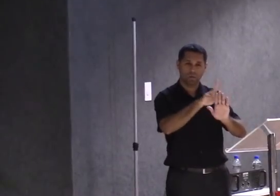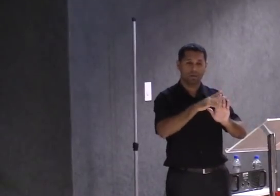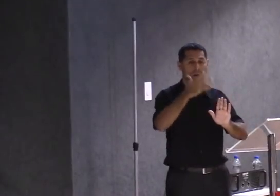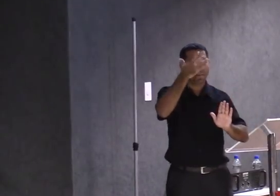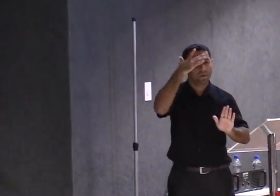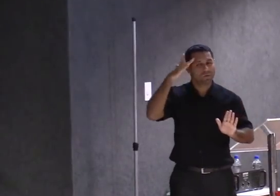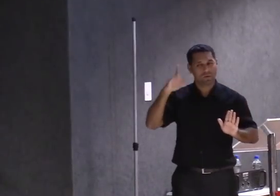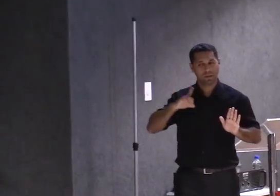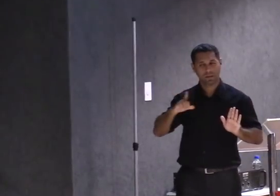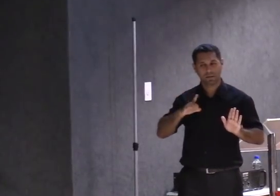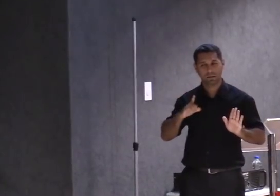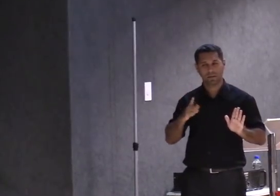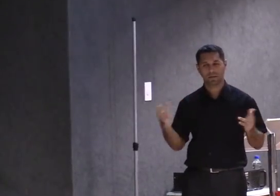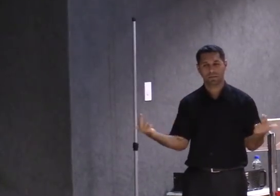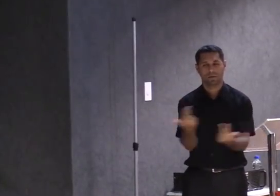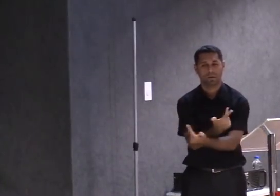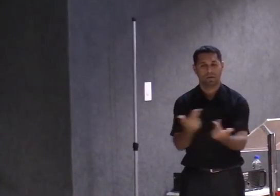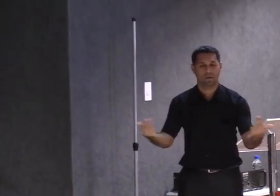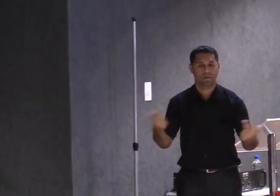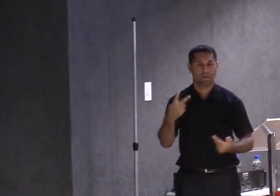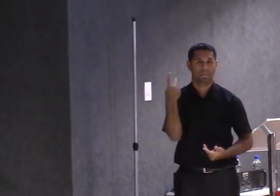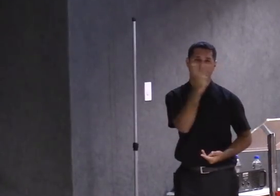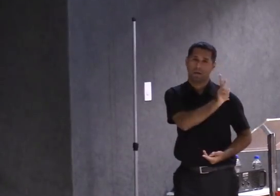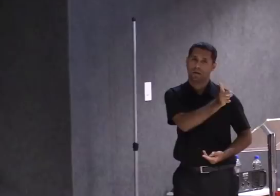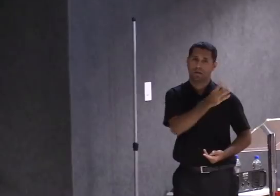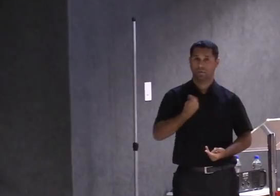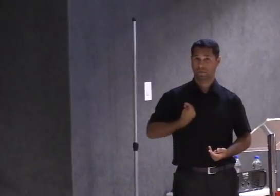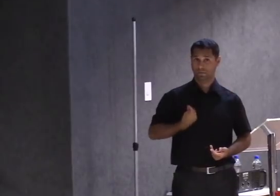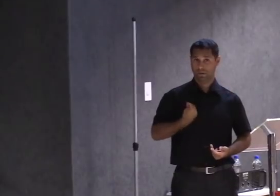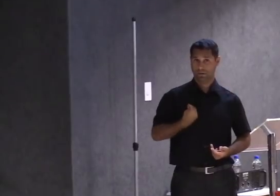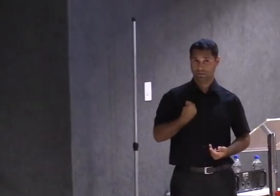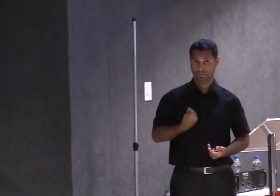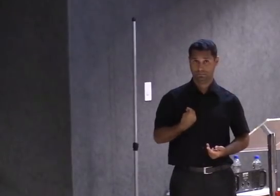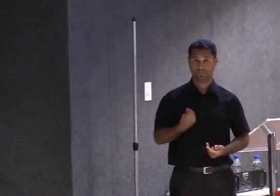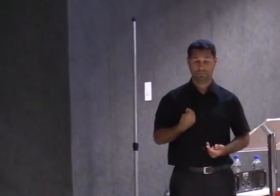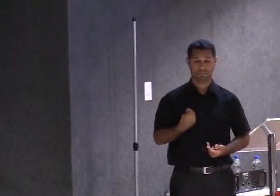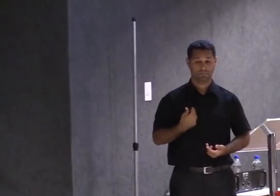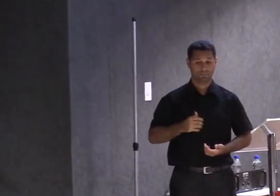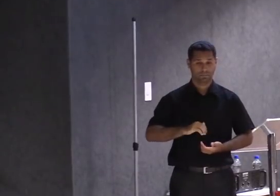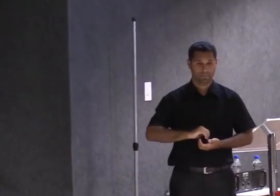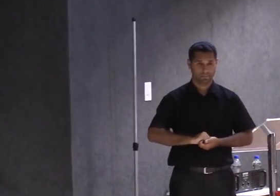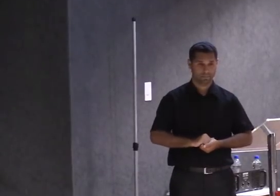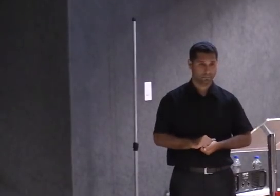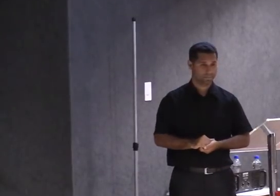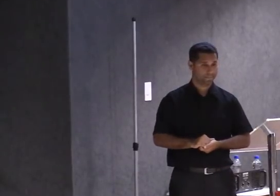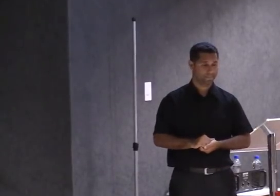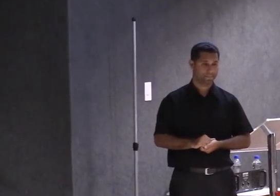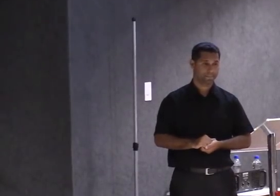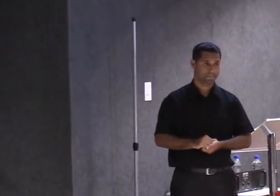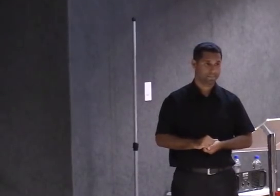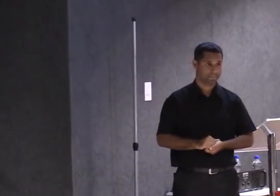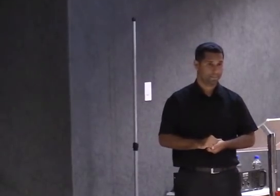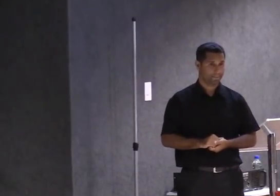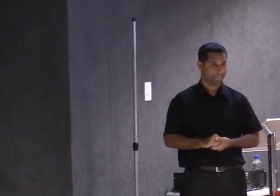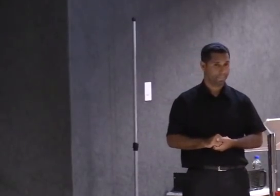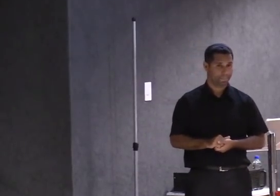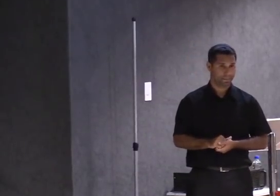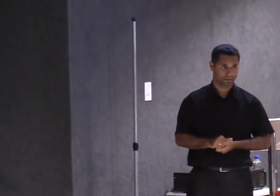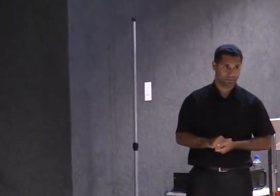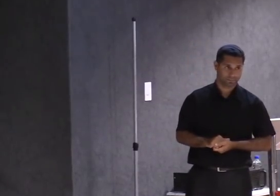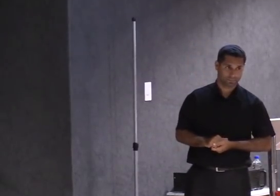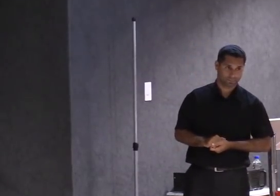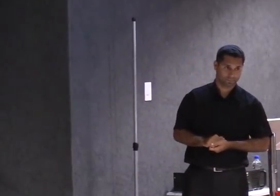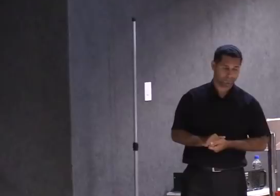têm a mesma vertente, a mesma vivência. So they have the access to different kind of knowledge and they are basing